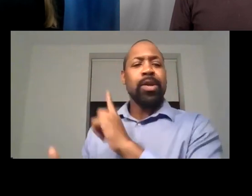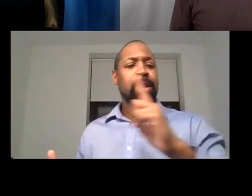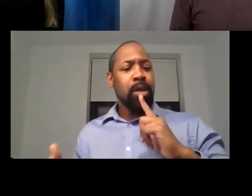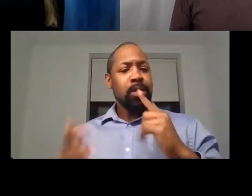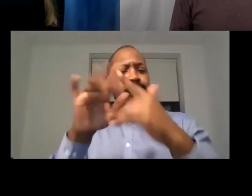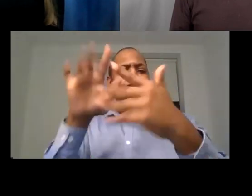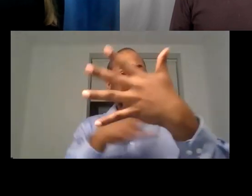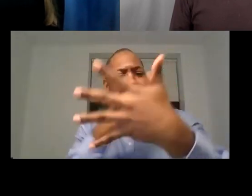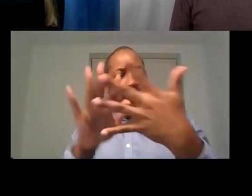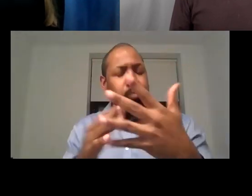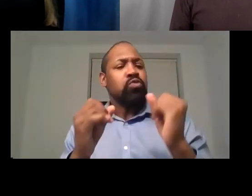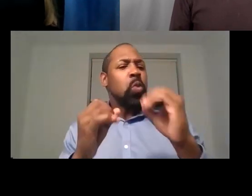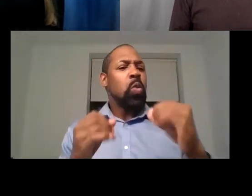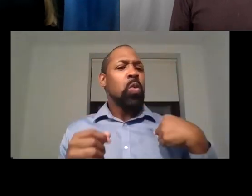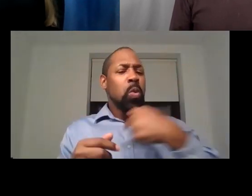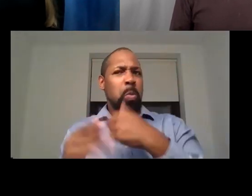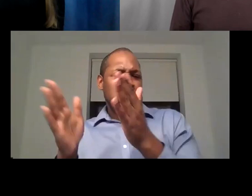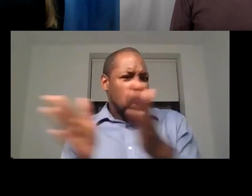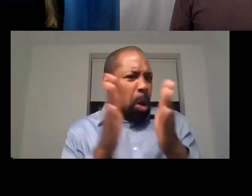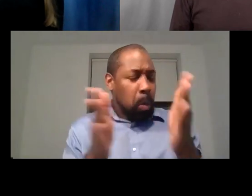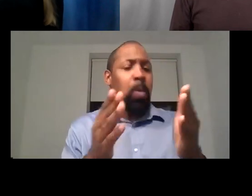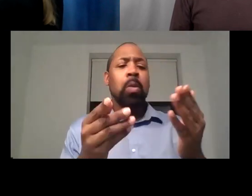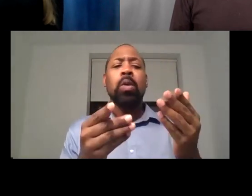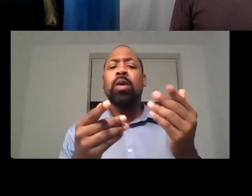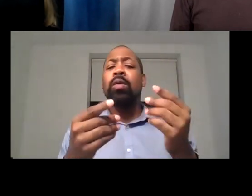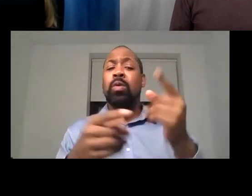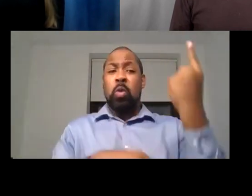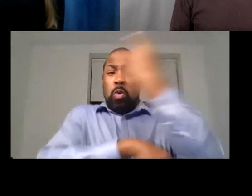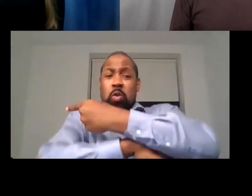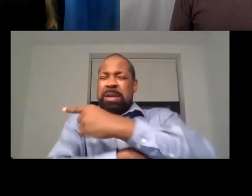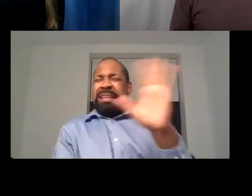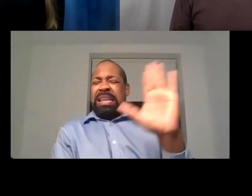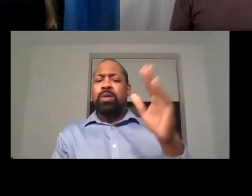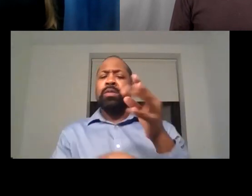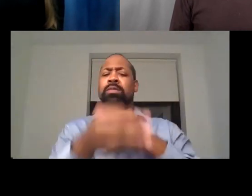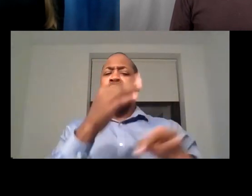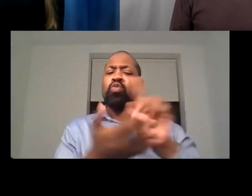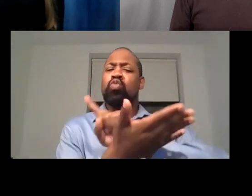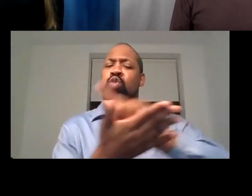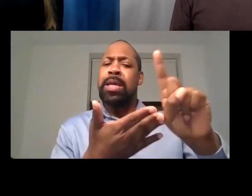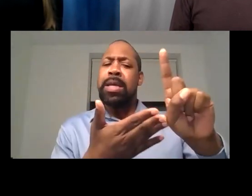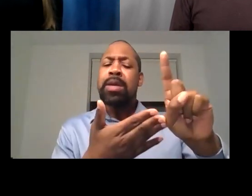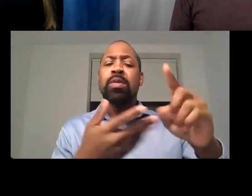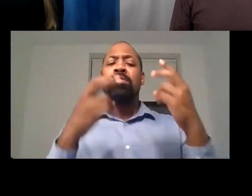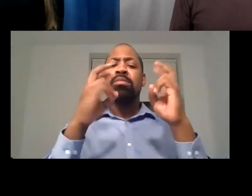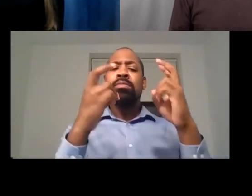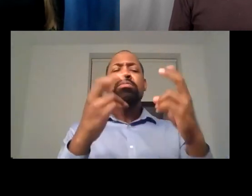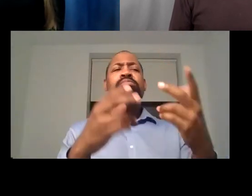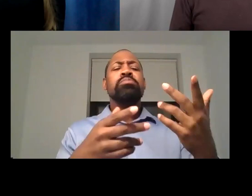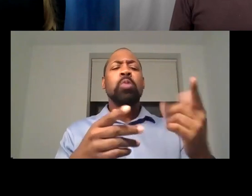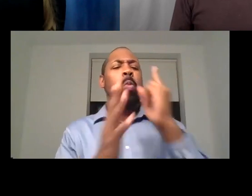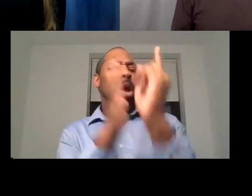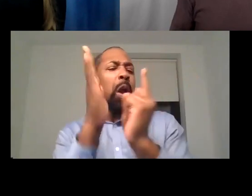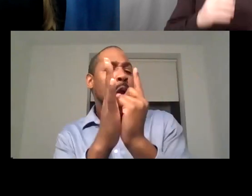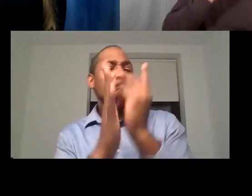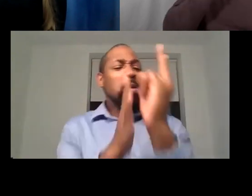lot of people in the deaf and hard of hearing community and the legislative schedules. So we're planning on doing something, but we decided instead of a one day, we